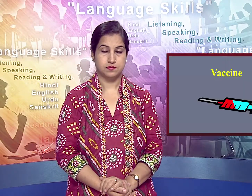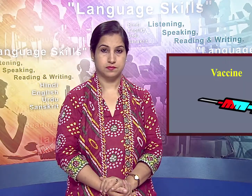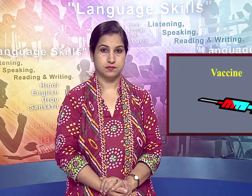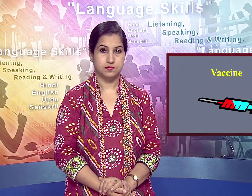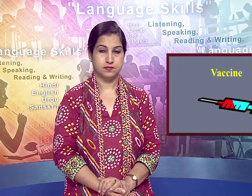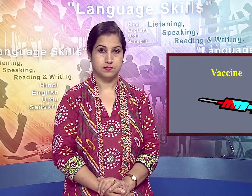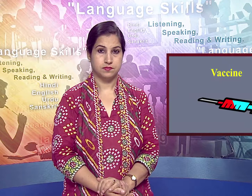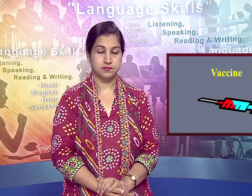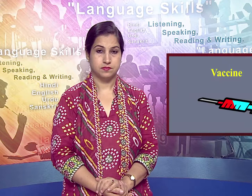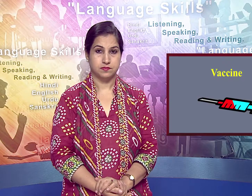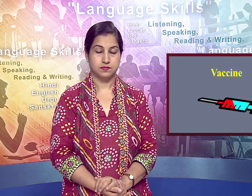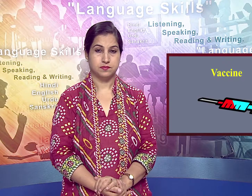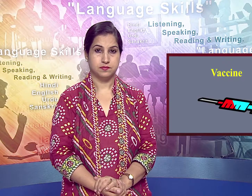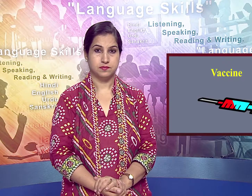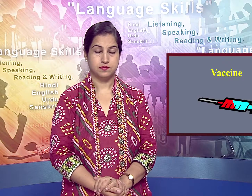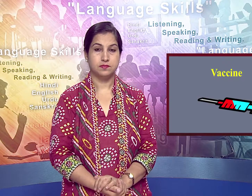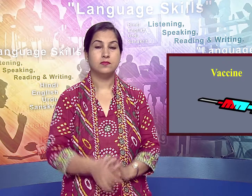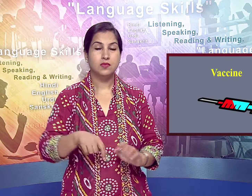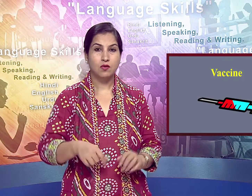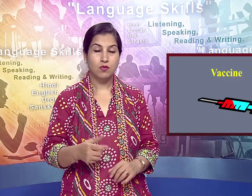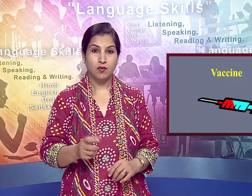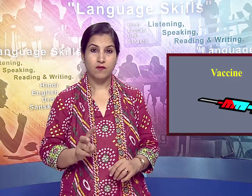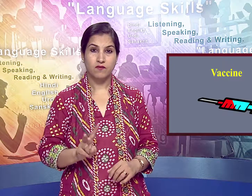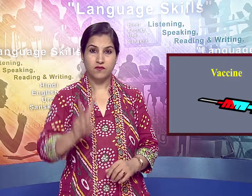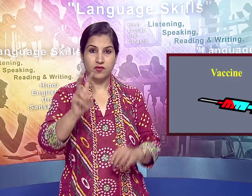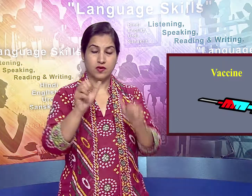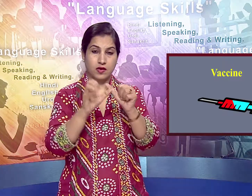Vaccine, as you can see in the picture of an injection,